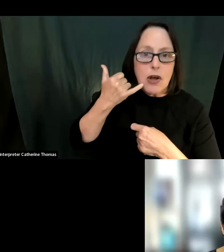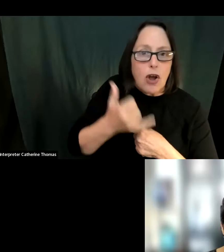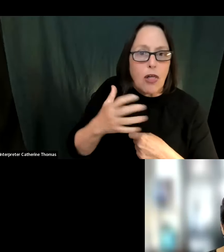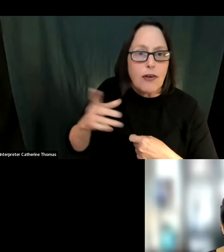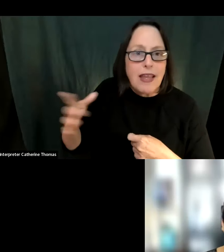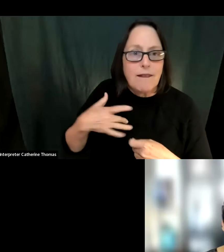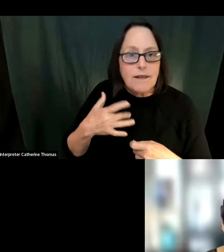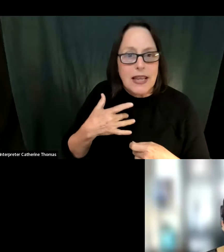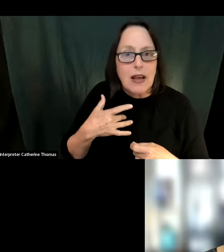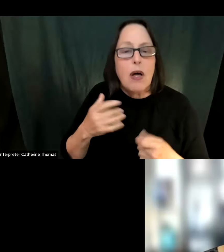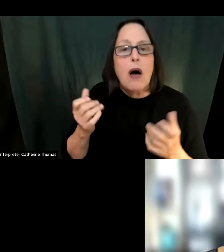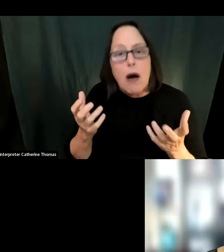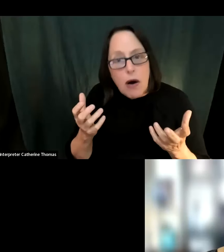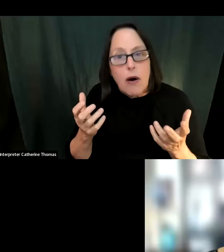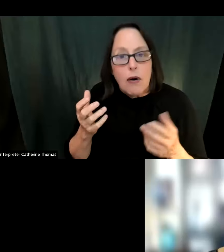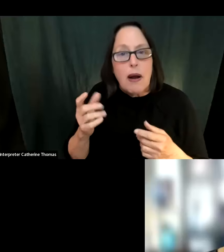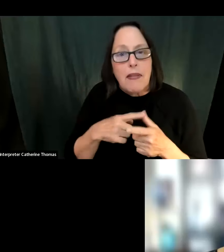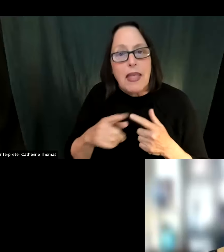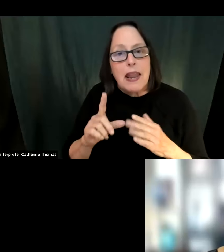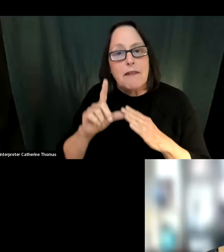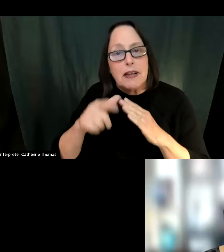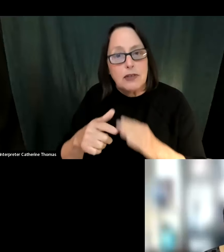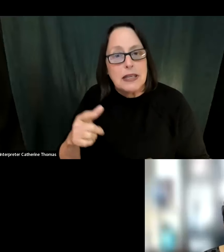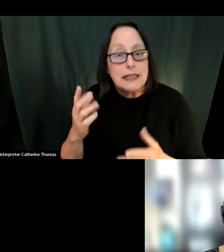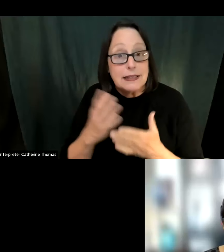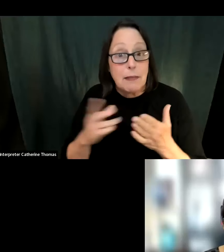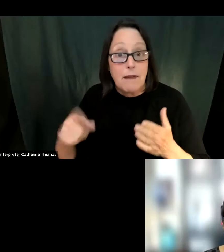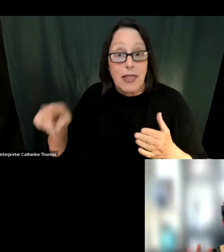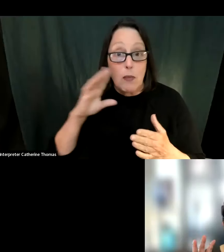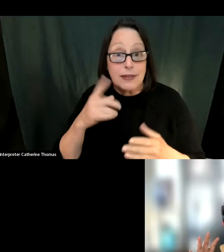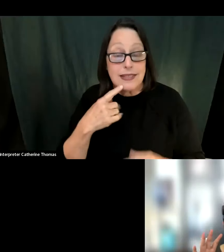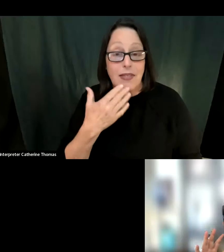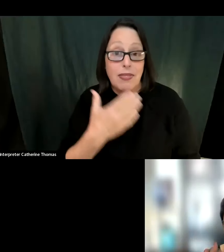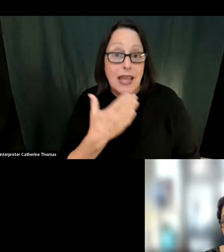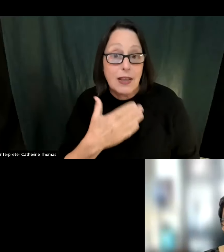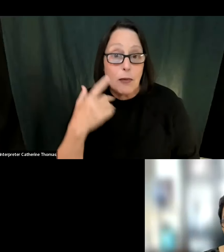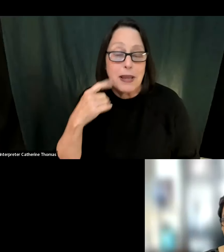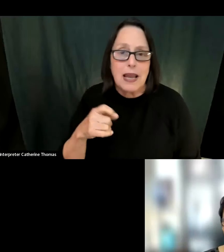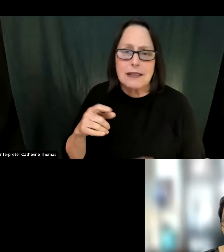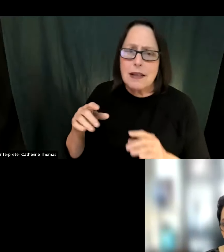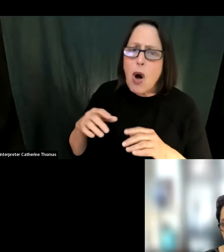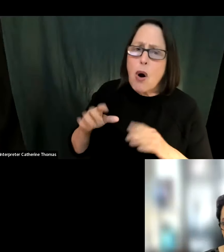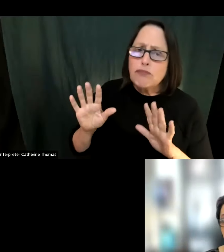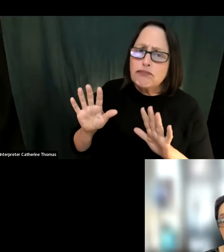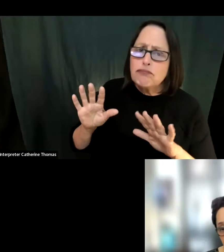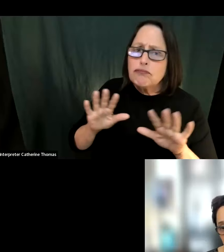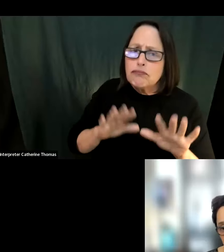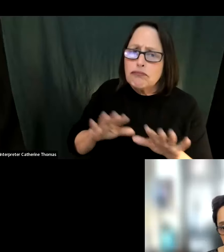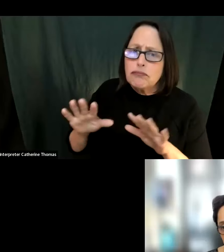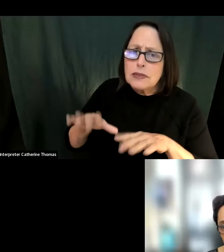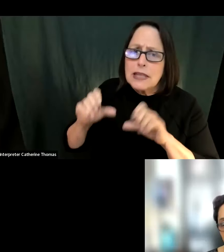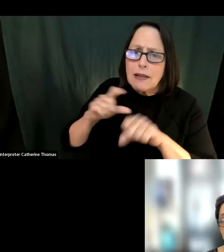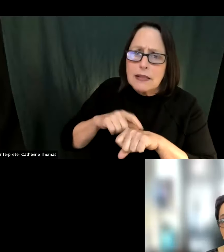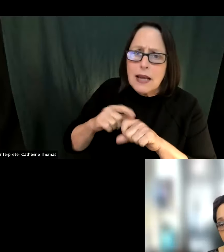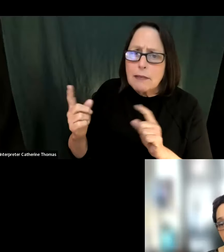by people, but eventually they say thank you, some of them, because you take the time to meet them where they are at. So it's possible